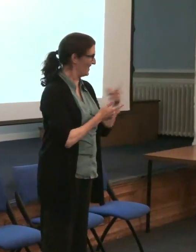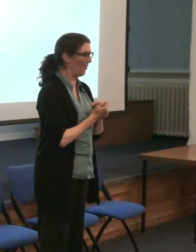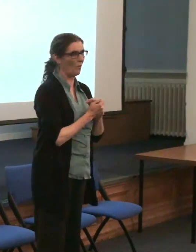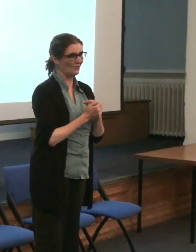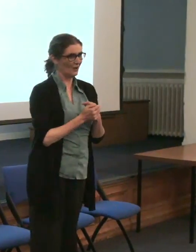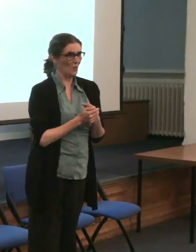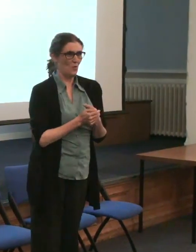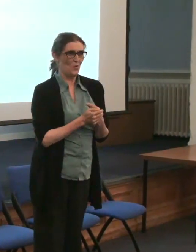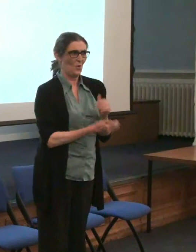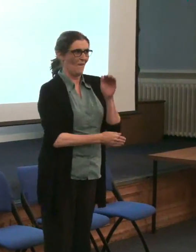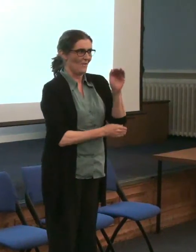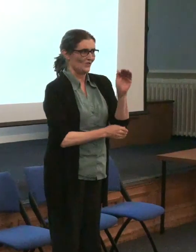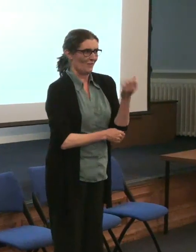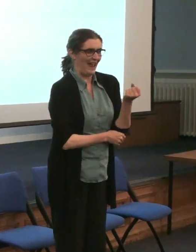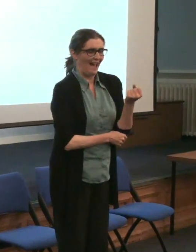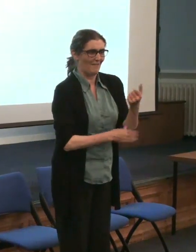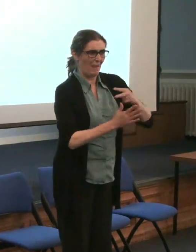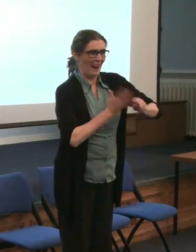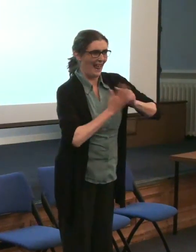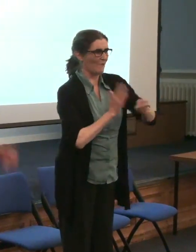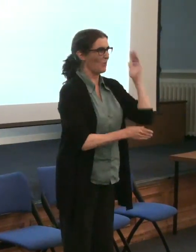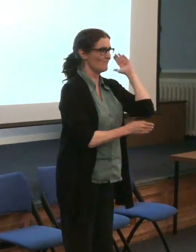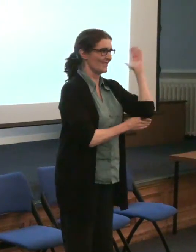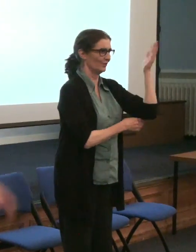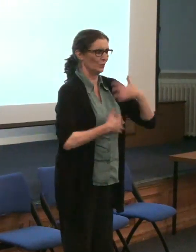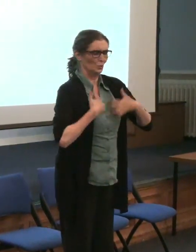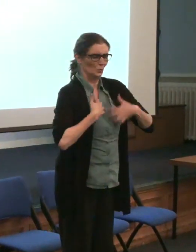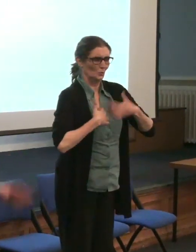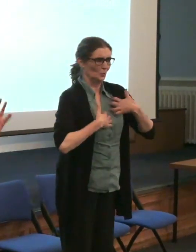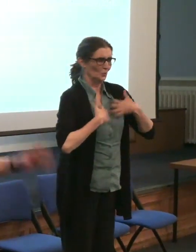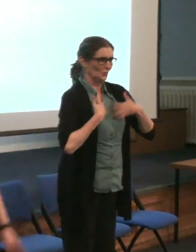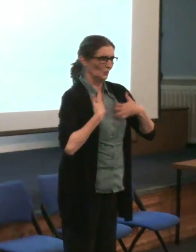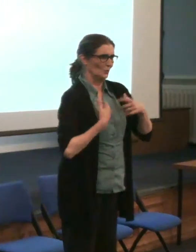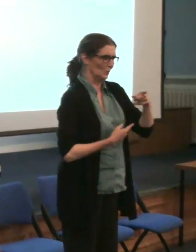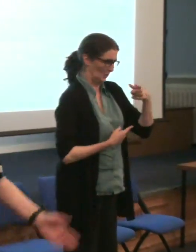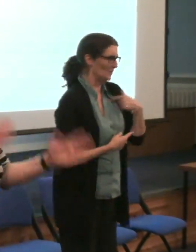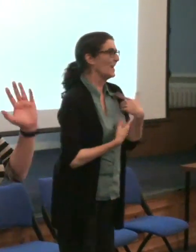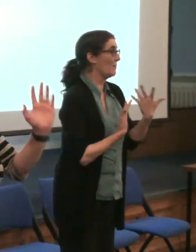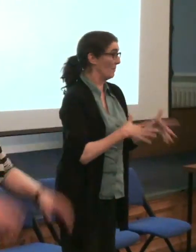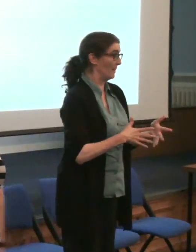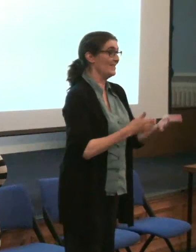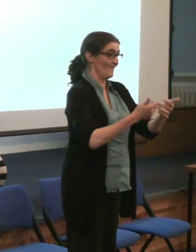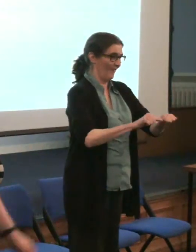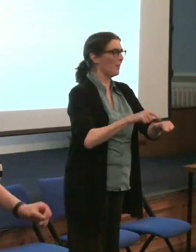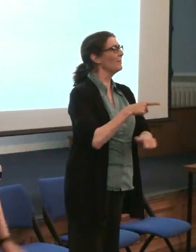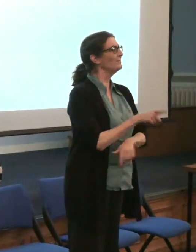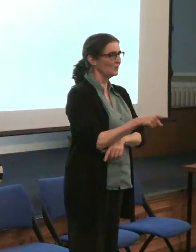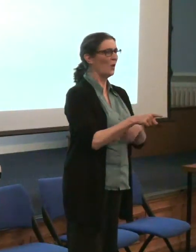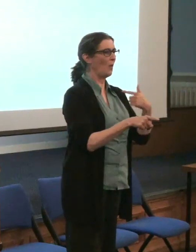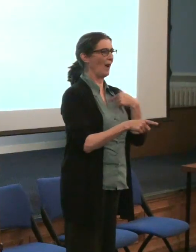We do have very exciting presentations coming up, and we already have some in place, but we didn't want to announce all of those before we